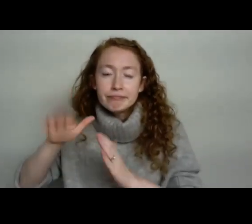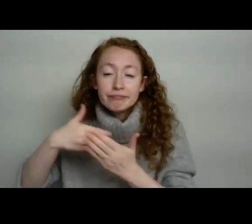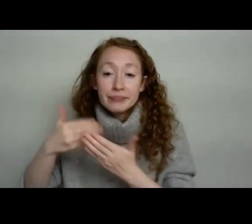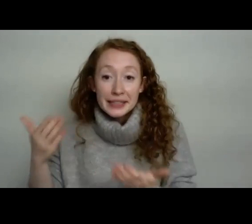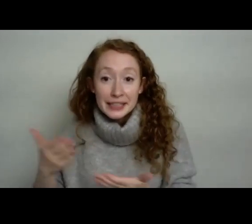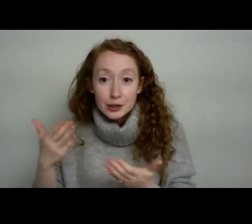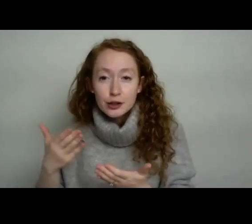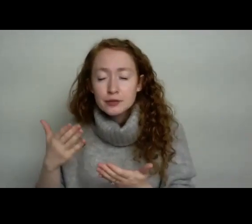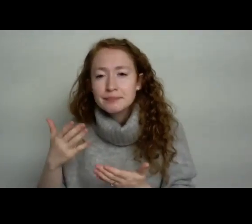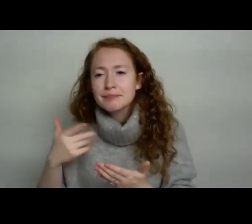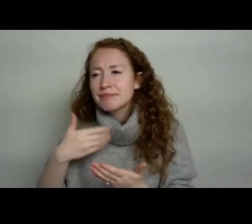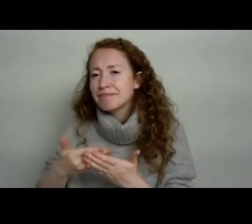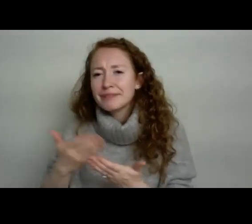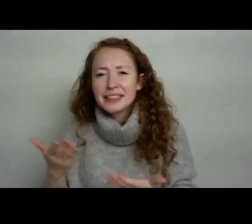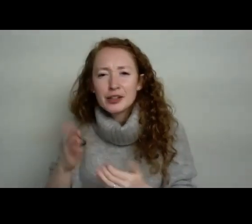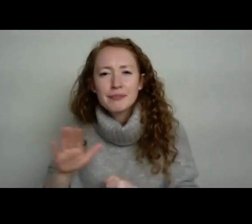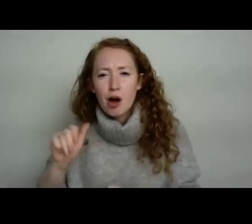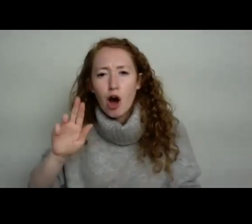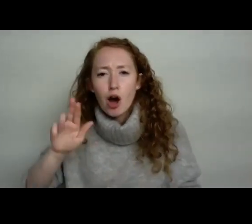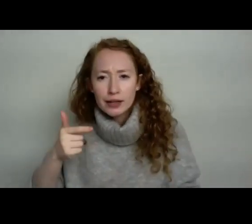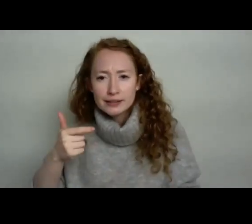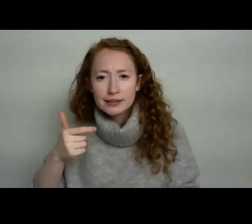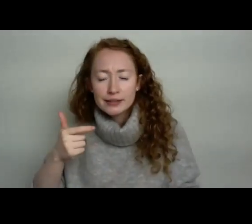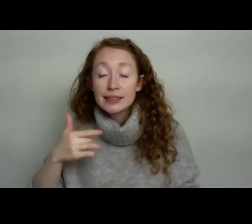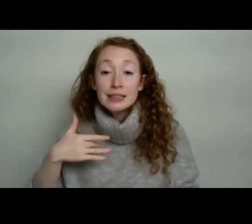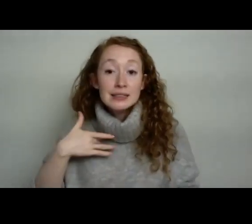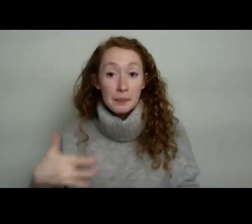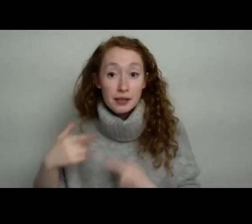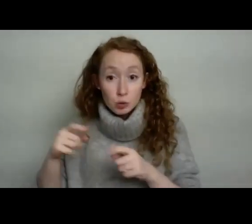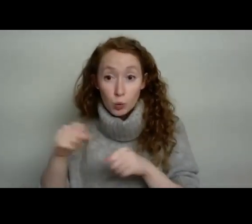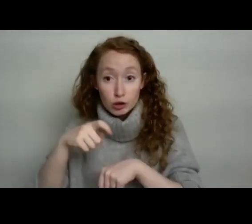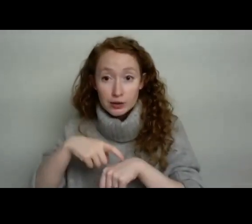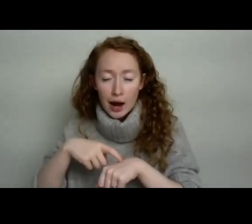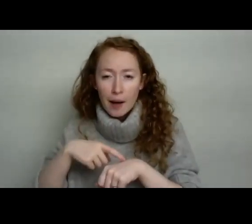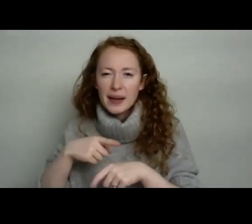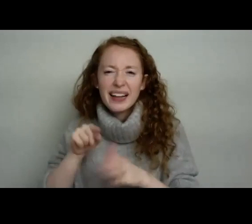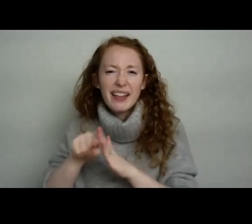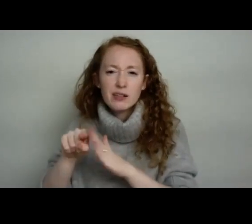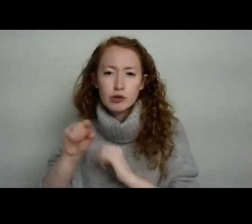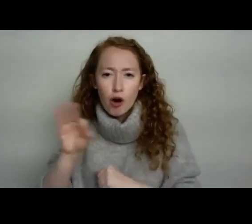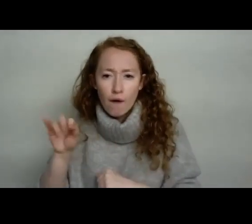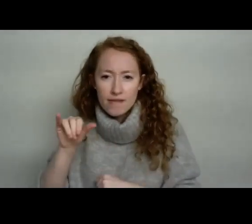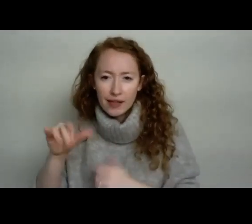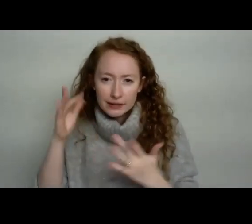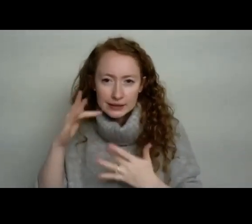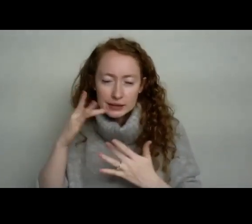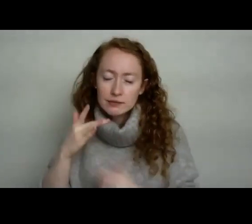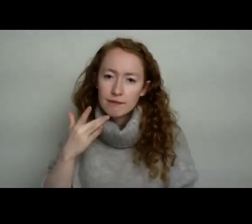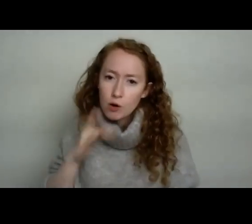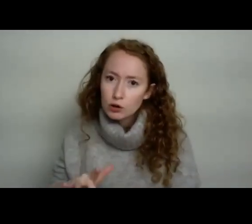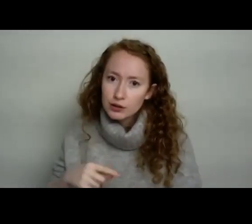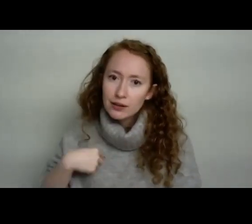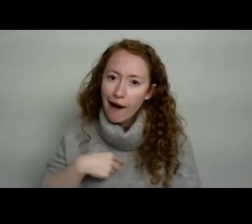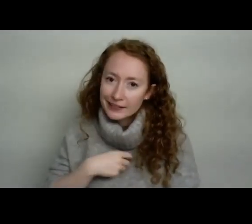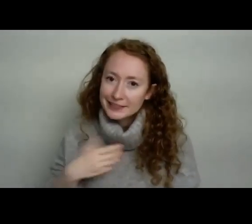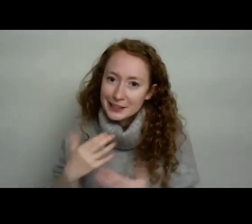until August, and generally it's been late August, but honestly it's coming earlier and earlier. So